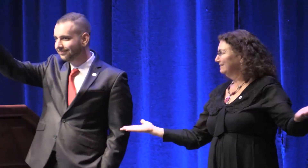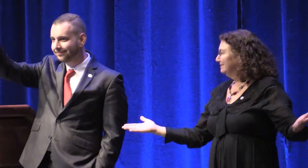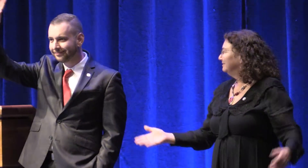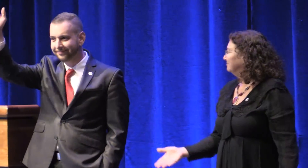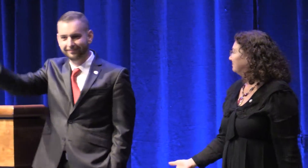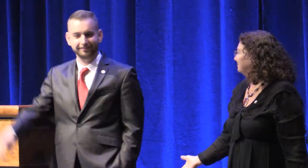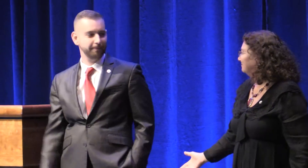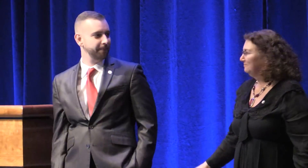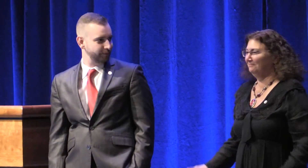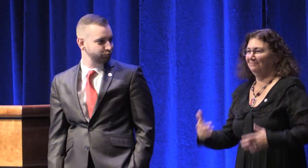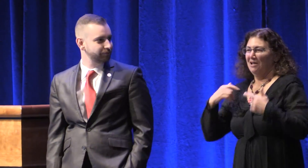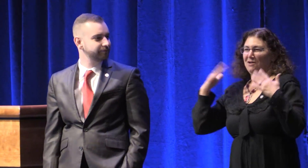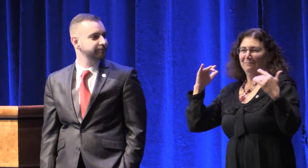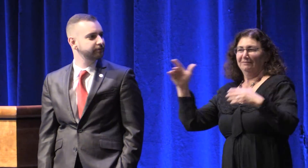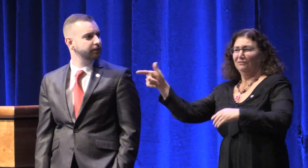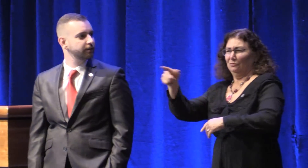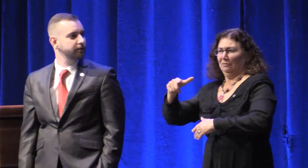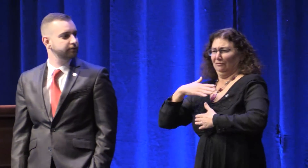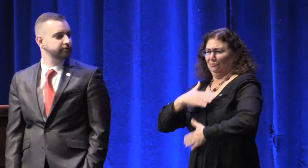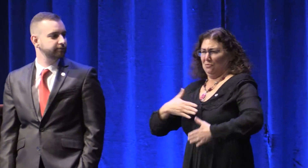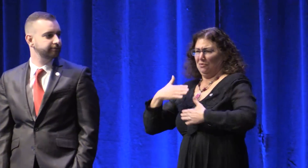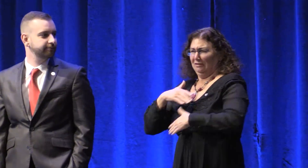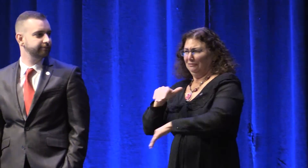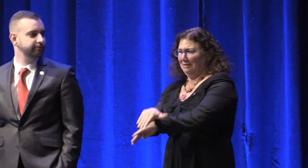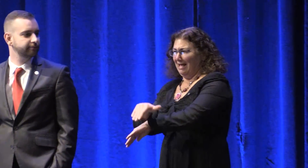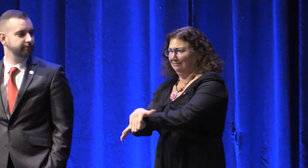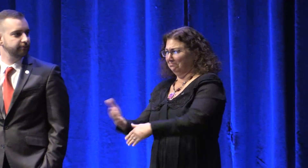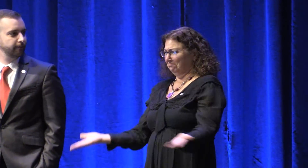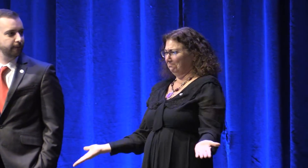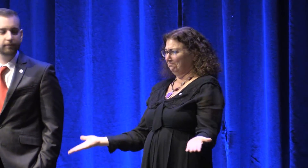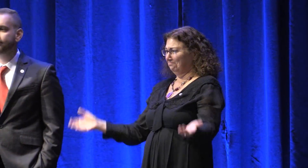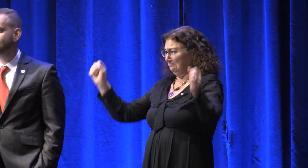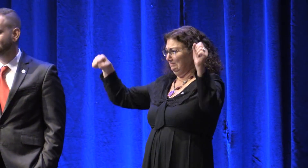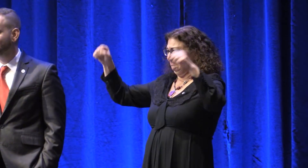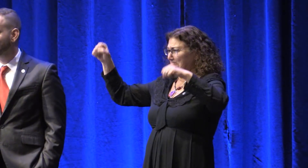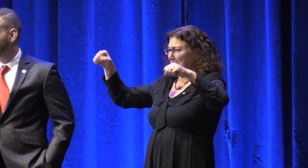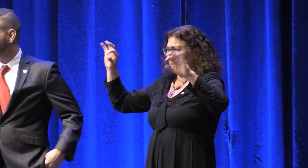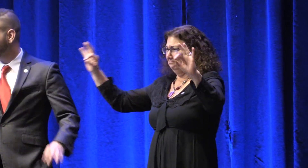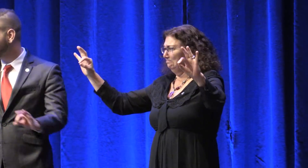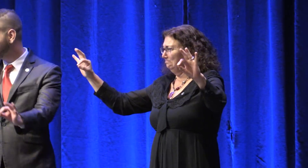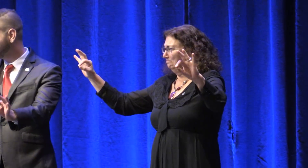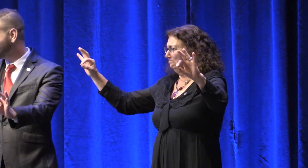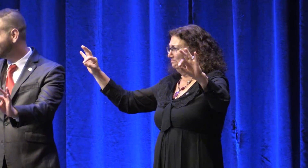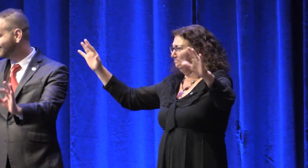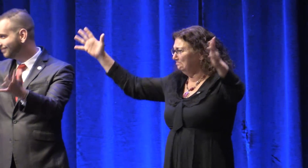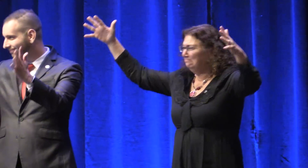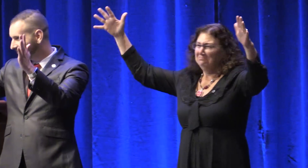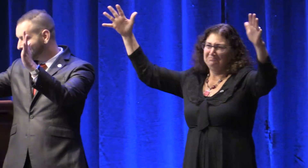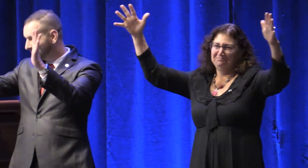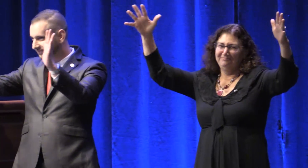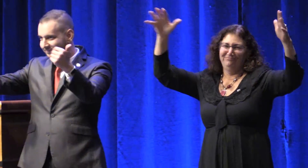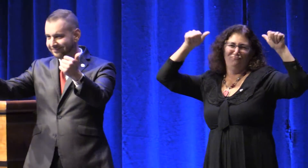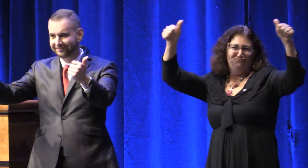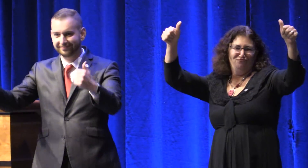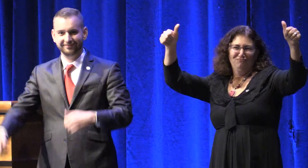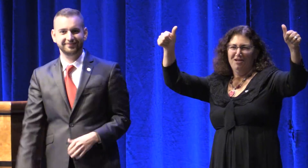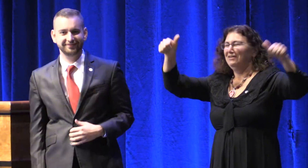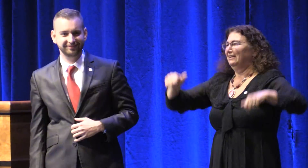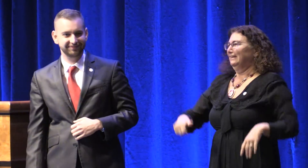All right. Hello, everyone. Hi. I hope you have enjoyed the evening thus far. You having a great Let me time? see a show of hands